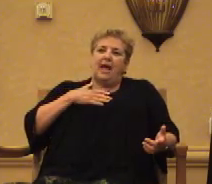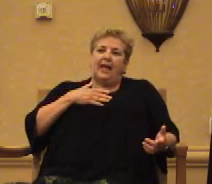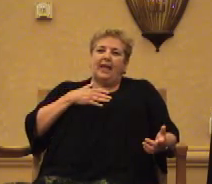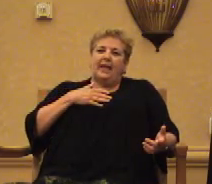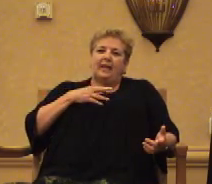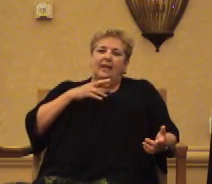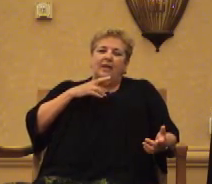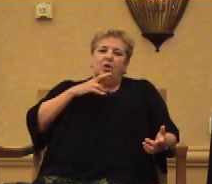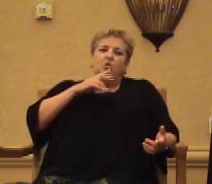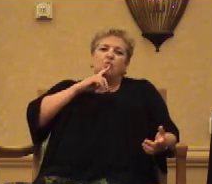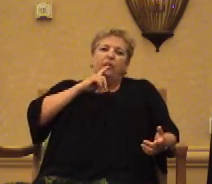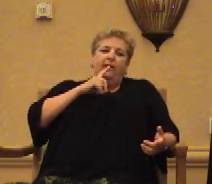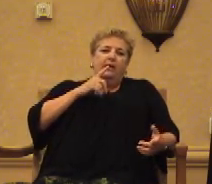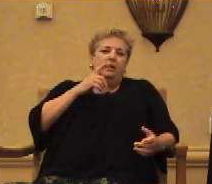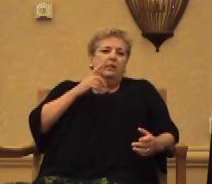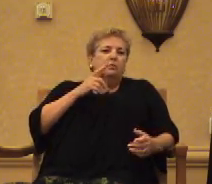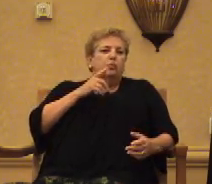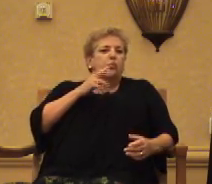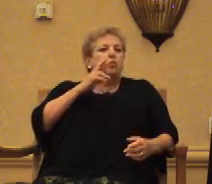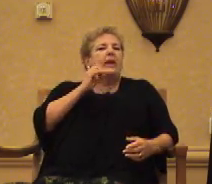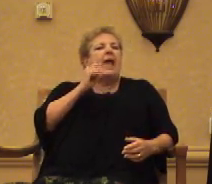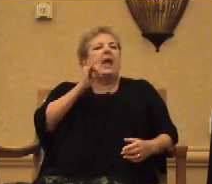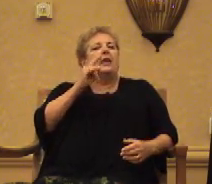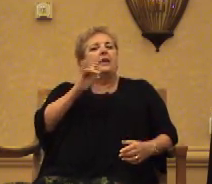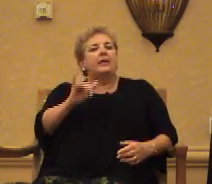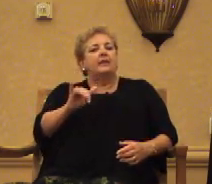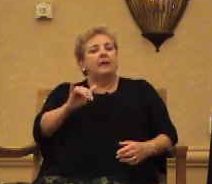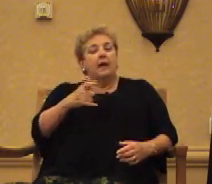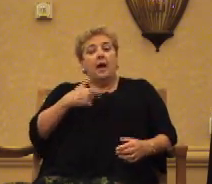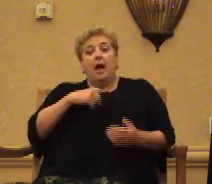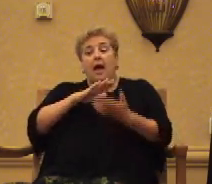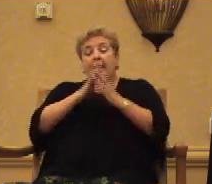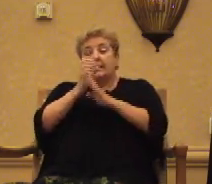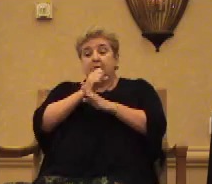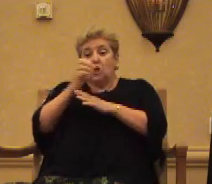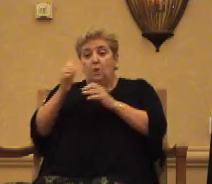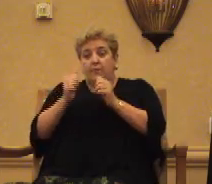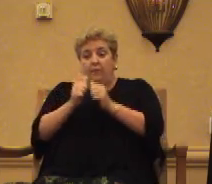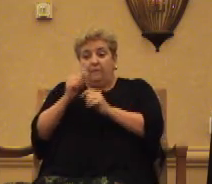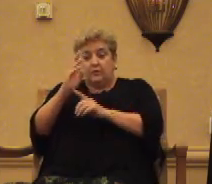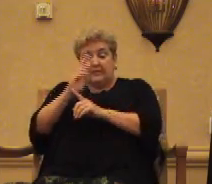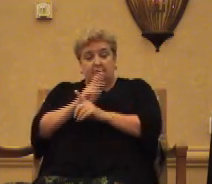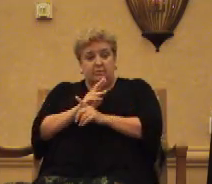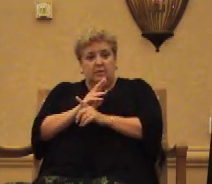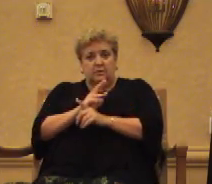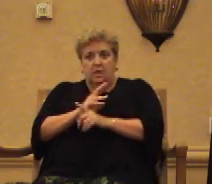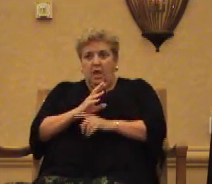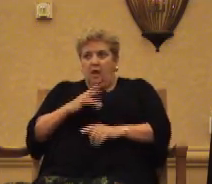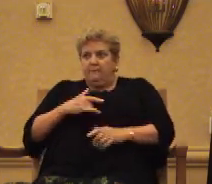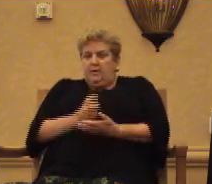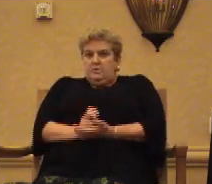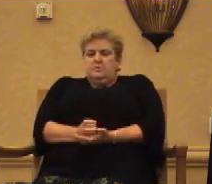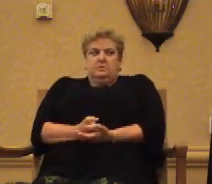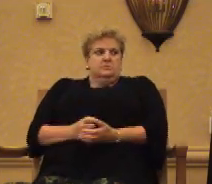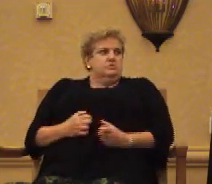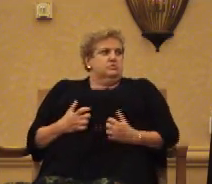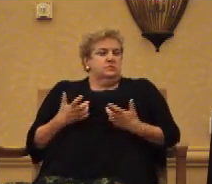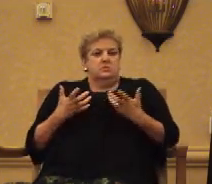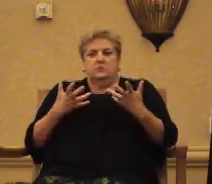truth. Yet you get me sober for 6 months with restless, irritable discontent. 6 months of